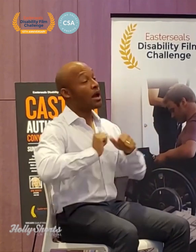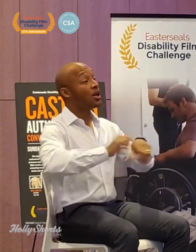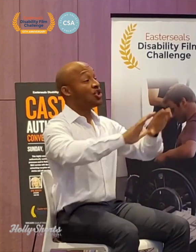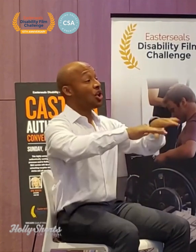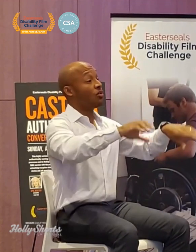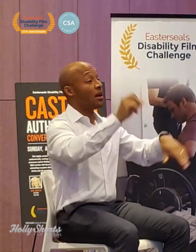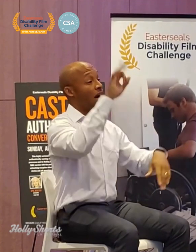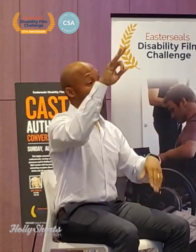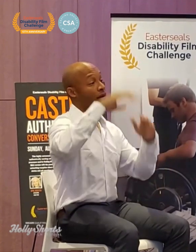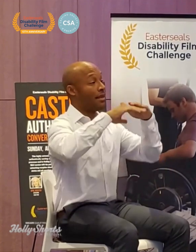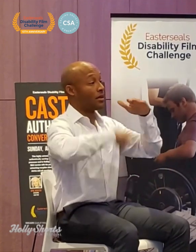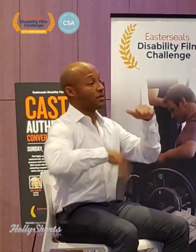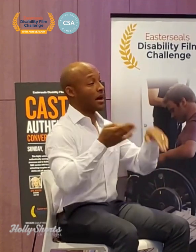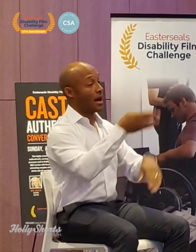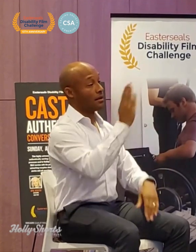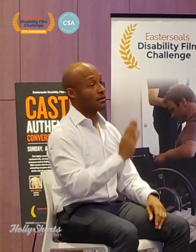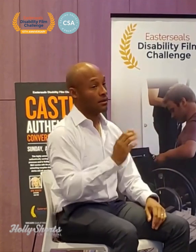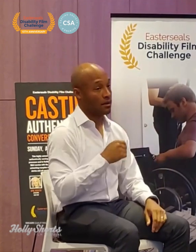even when I was in New York,